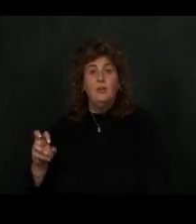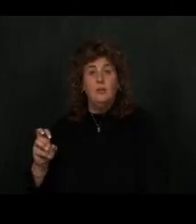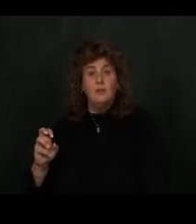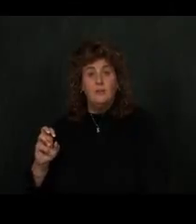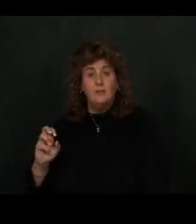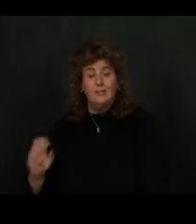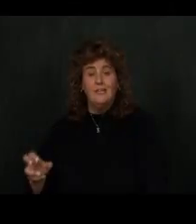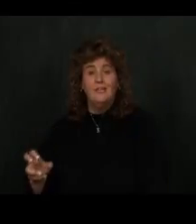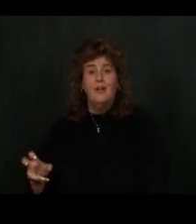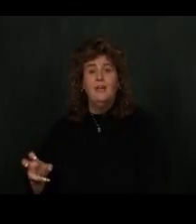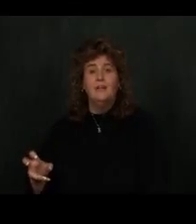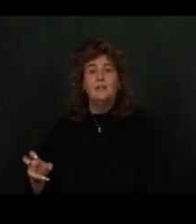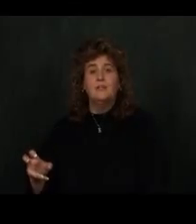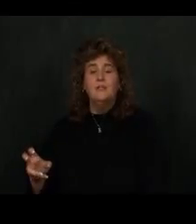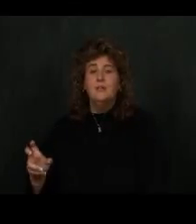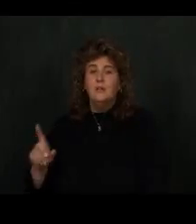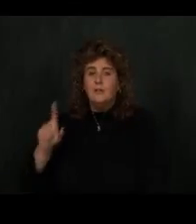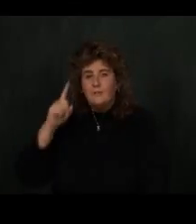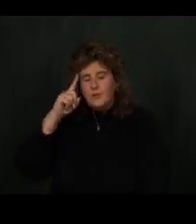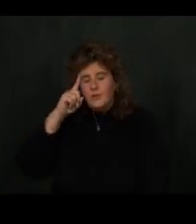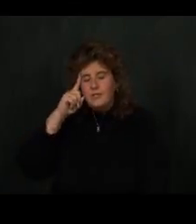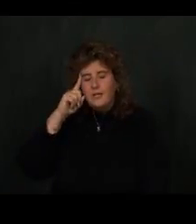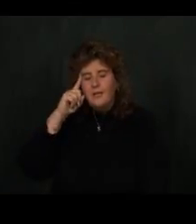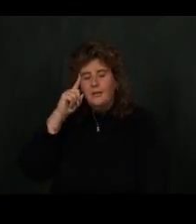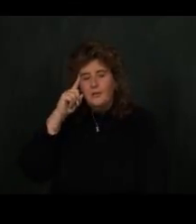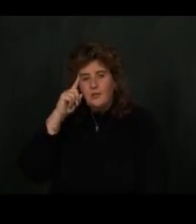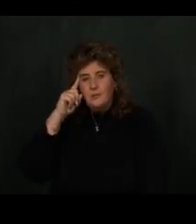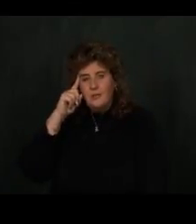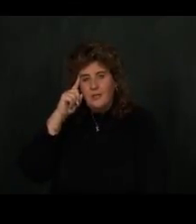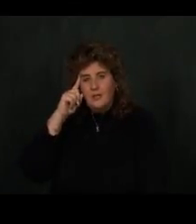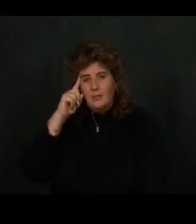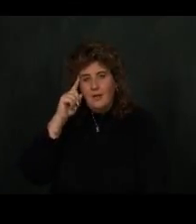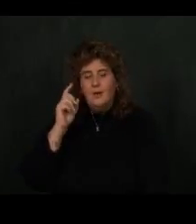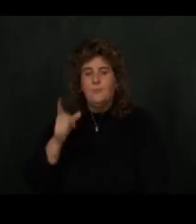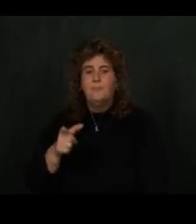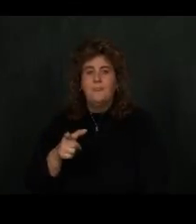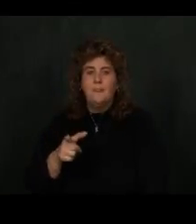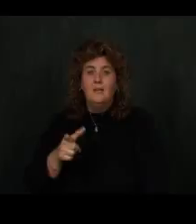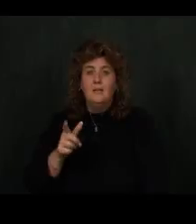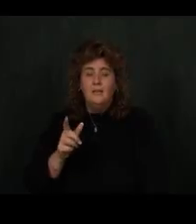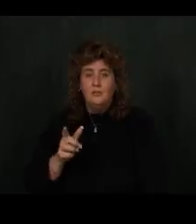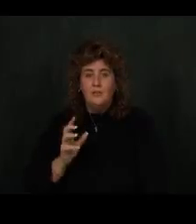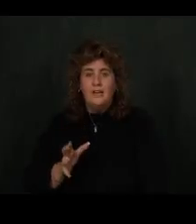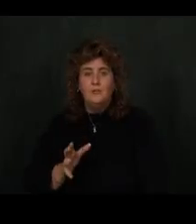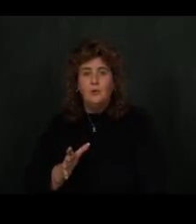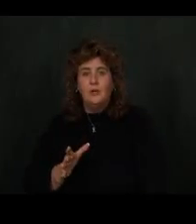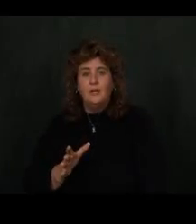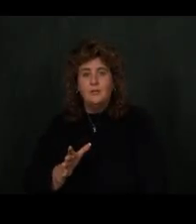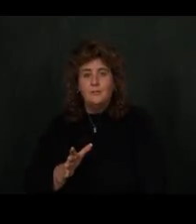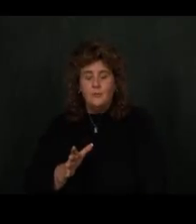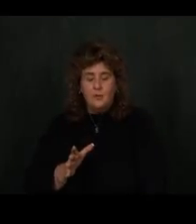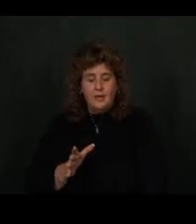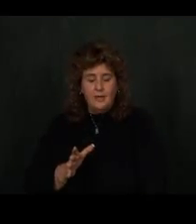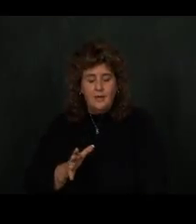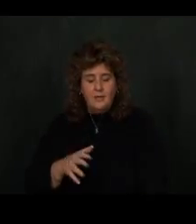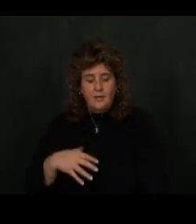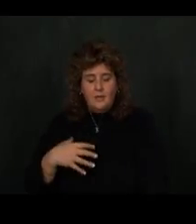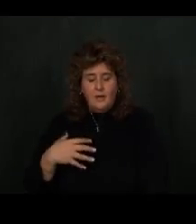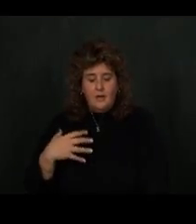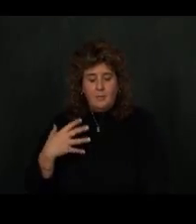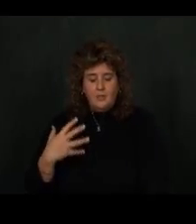think folliculitis, the first thing that you should be thinking about is Staph aureus.